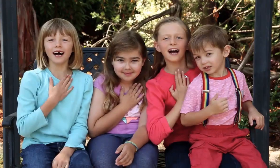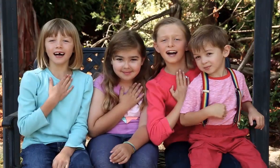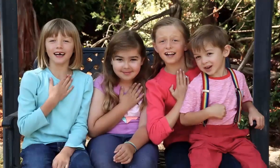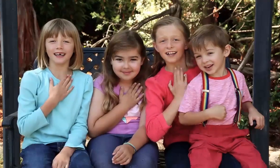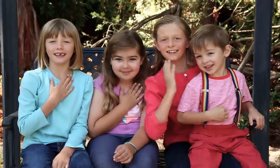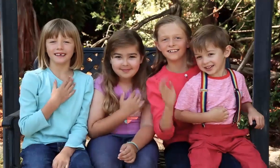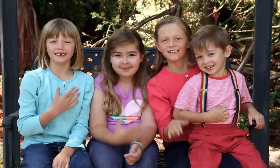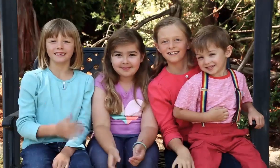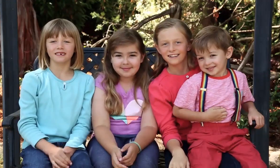My.